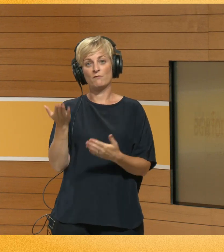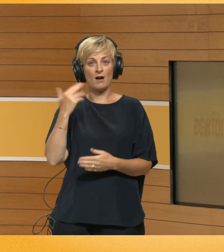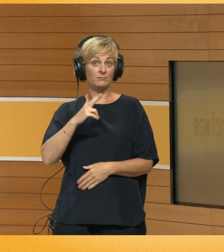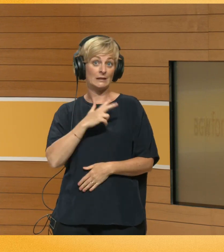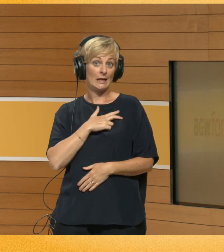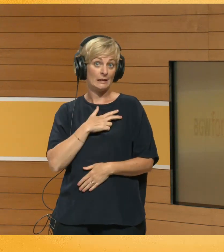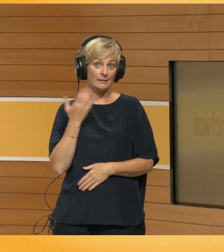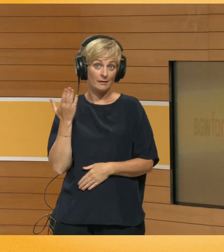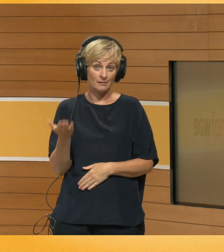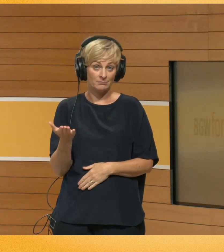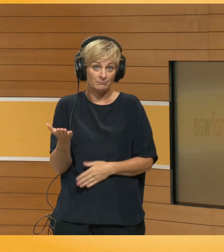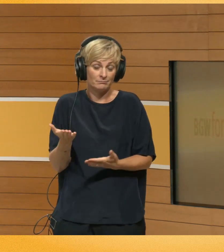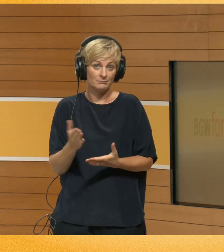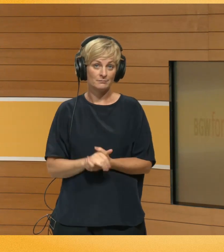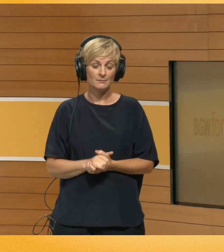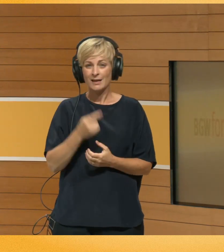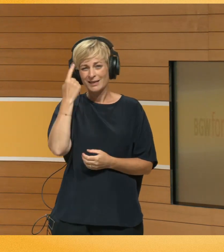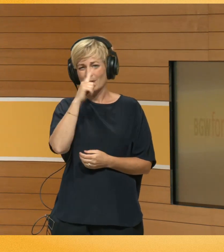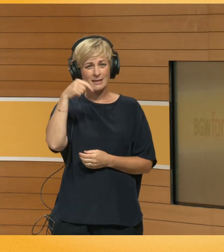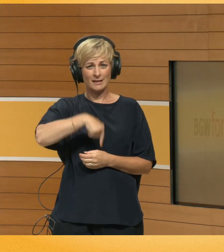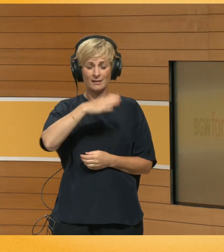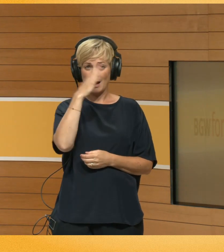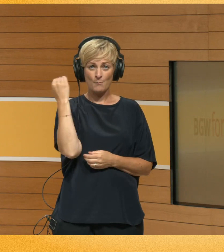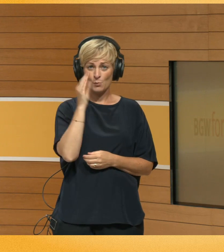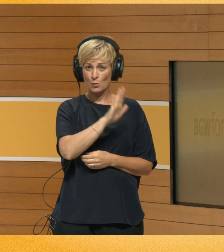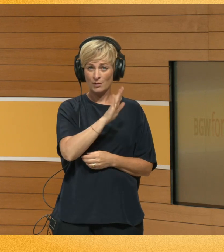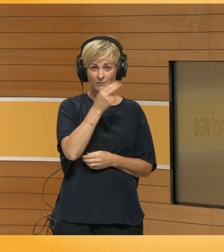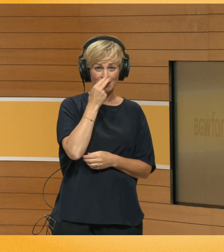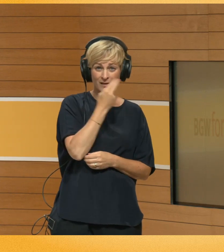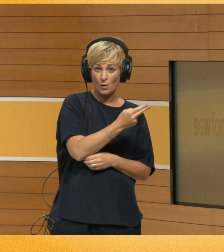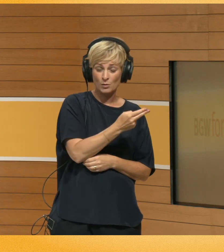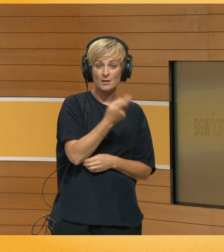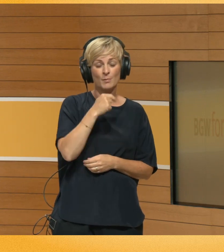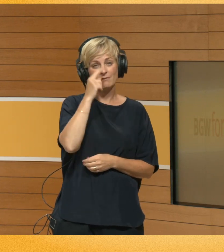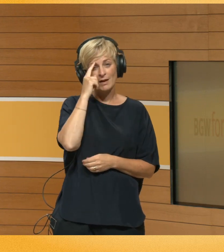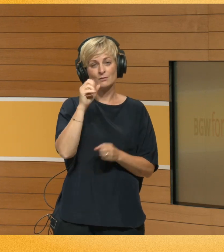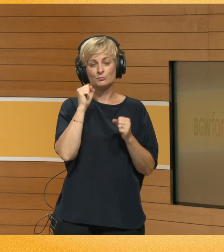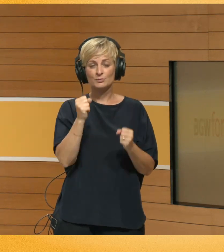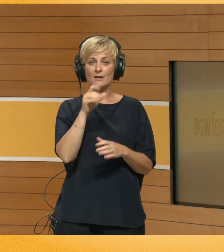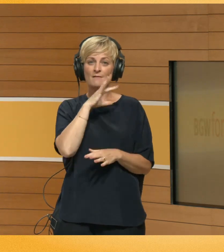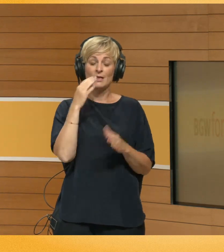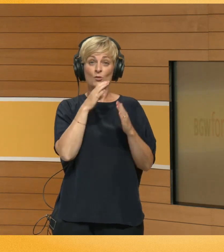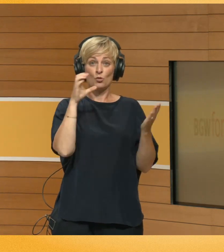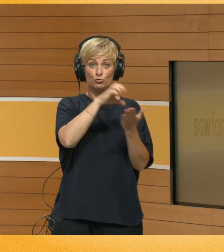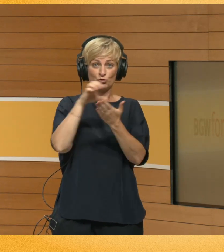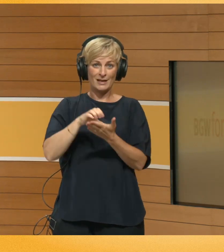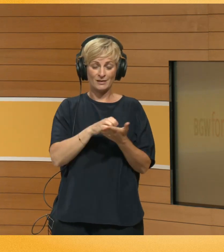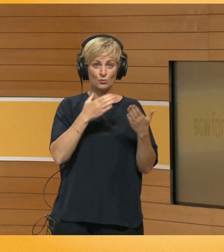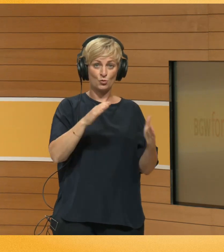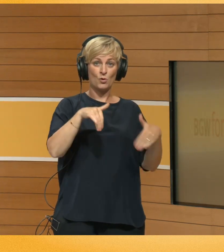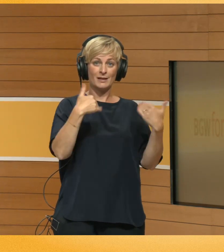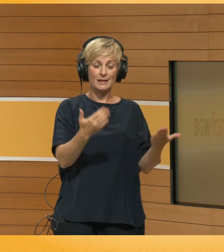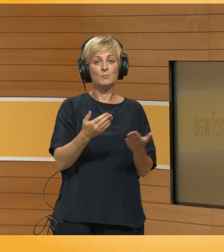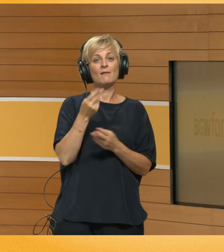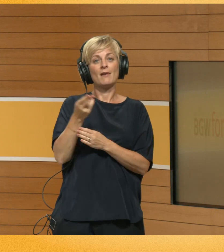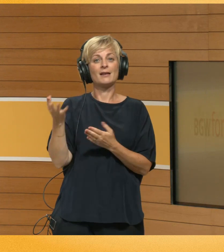you're in Hamburg, when most big cities in the world had these collection, BCPs, collection points outside of the hospitals because it just didn't